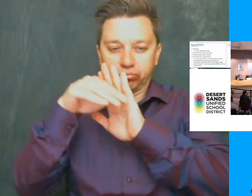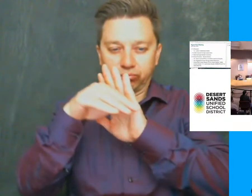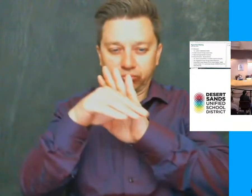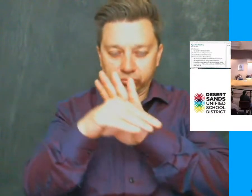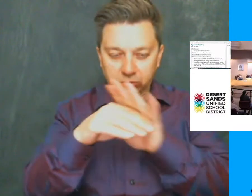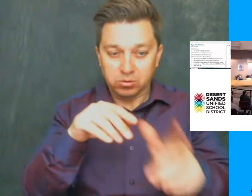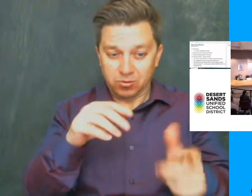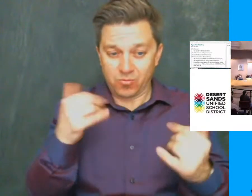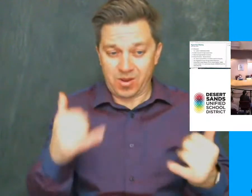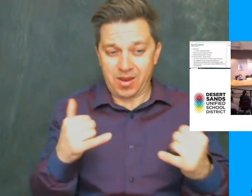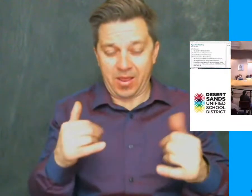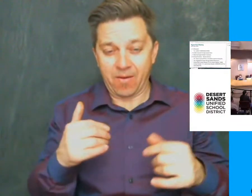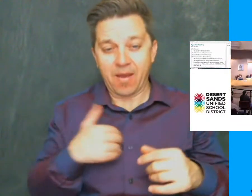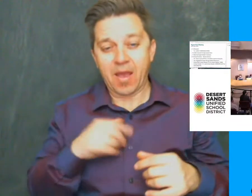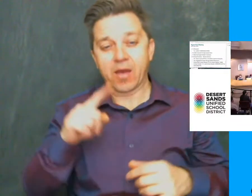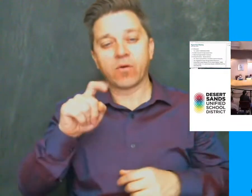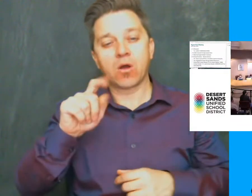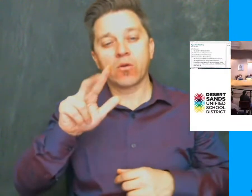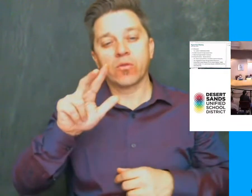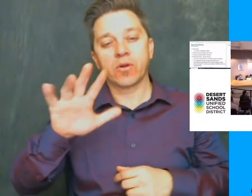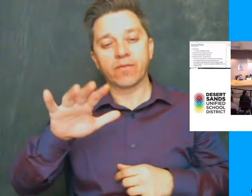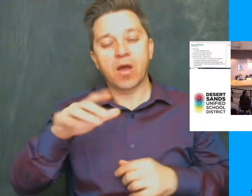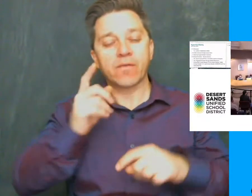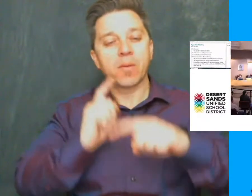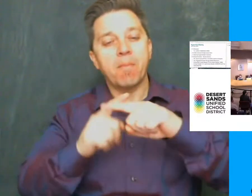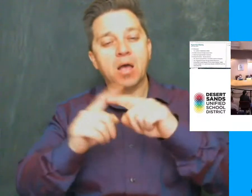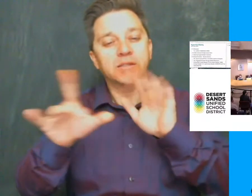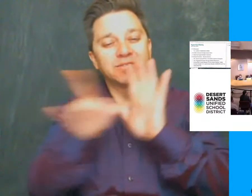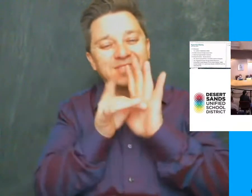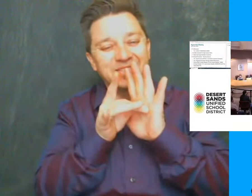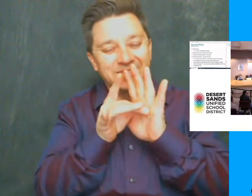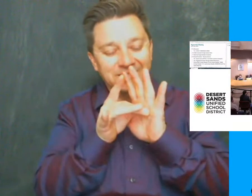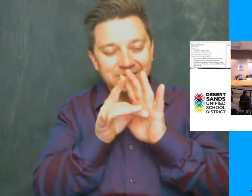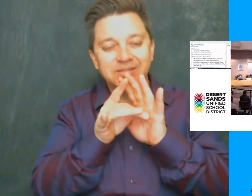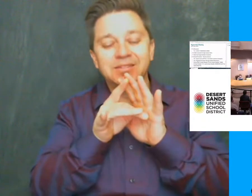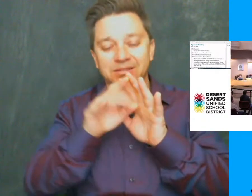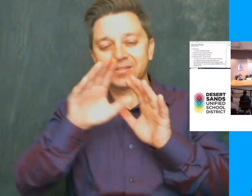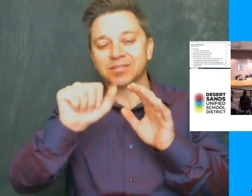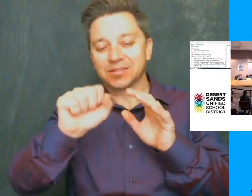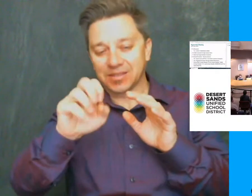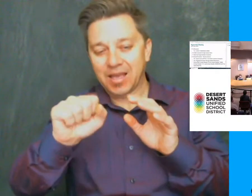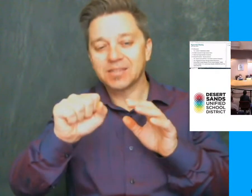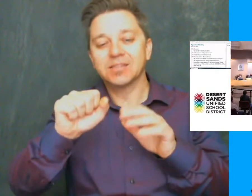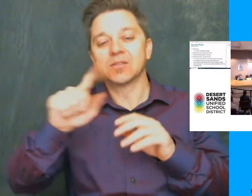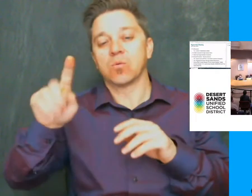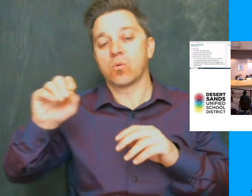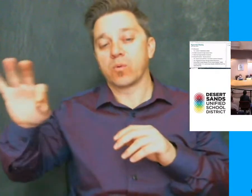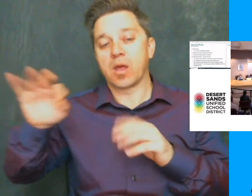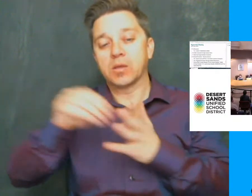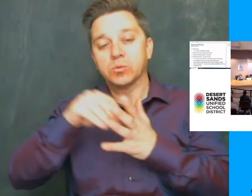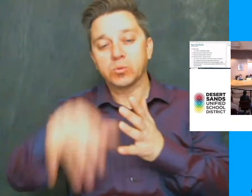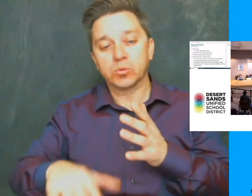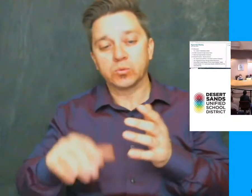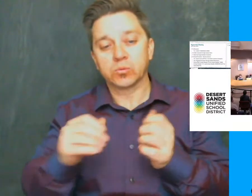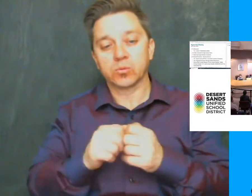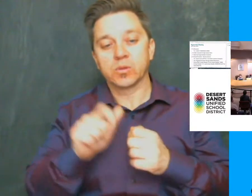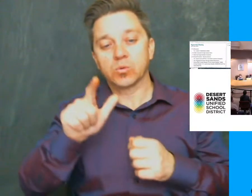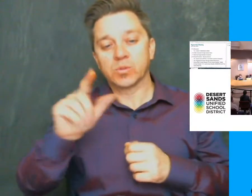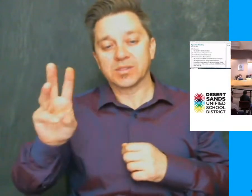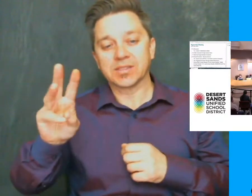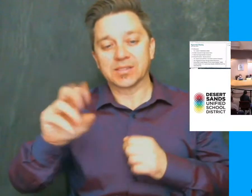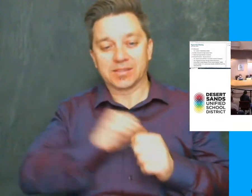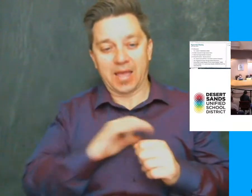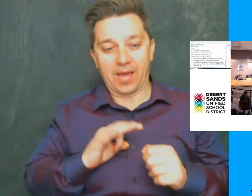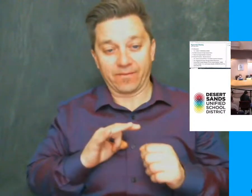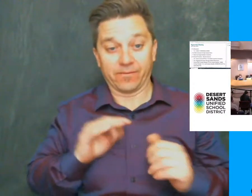we're currently at a total of 135 positive cases, 109 students and 26 staff. Compared to